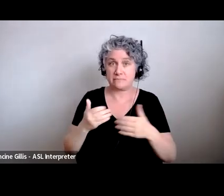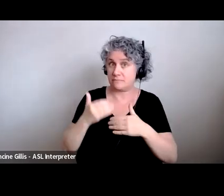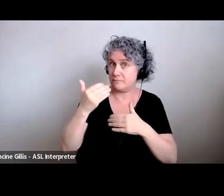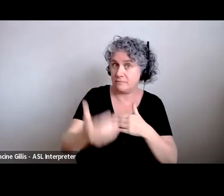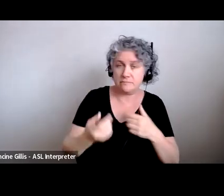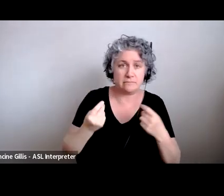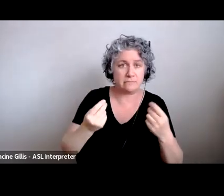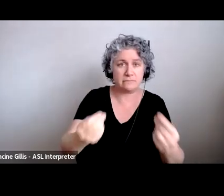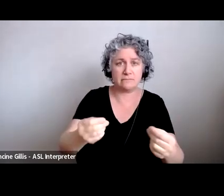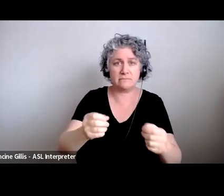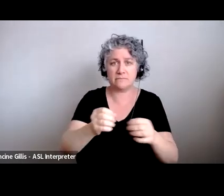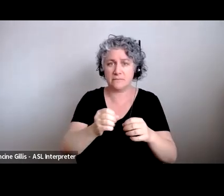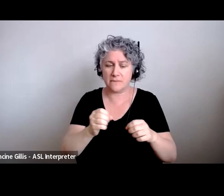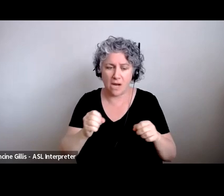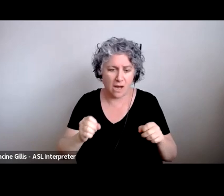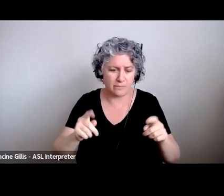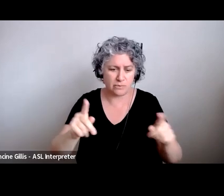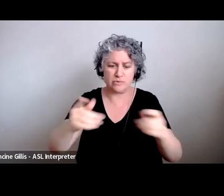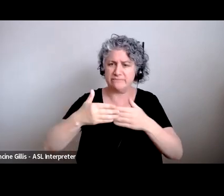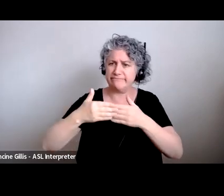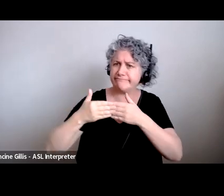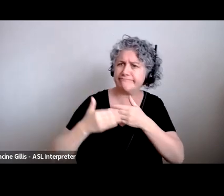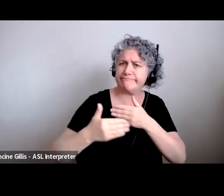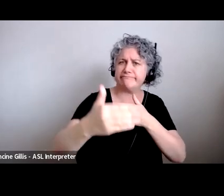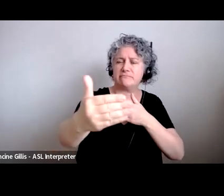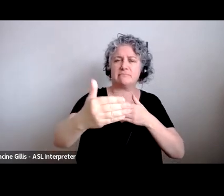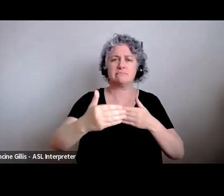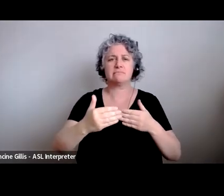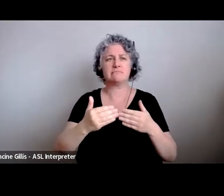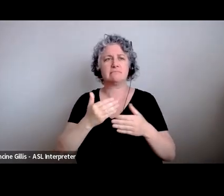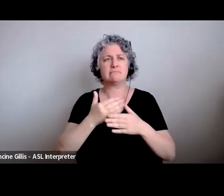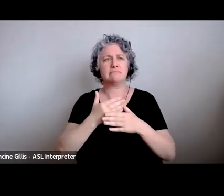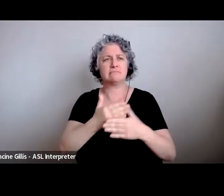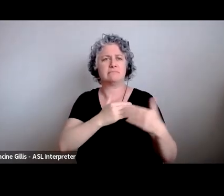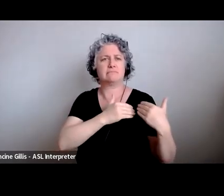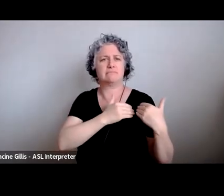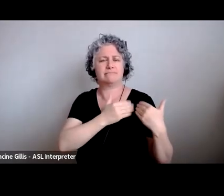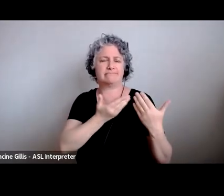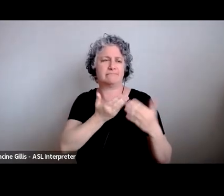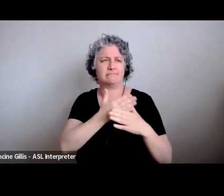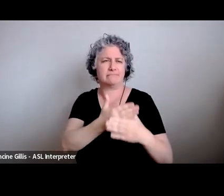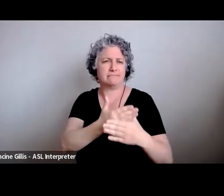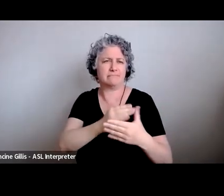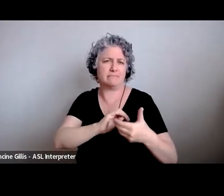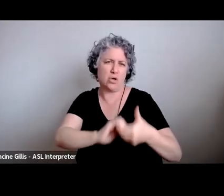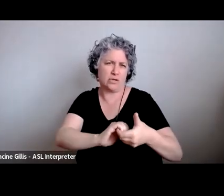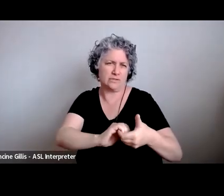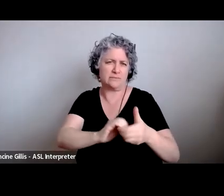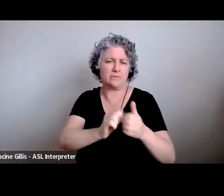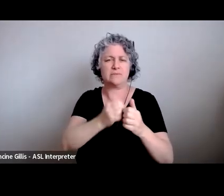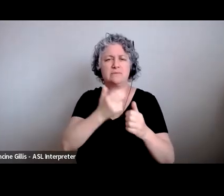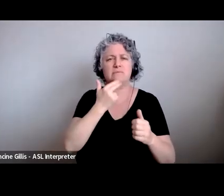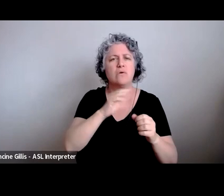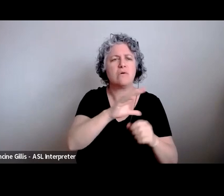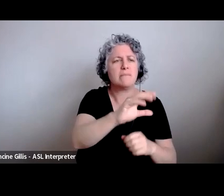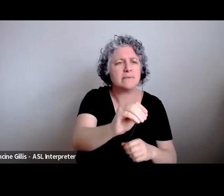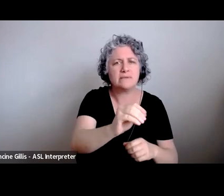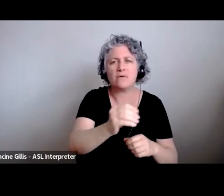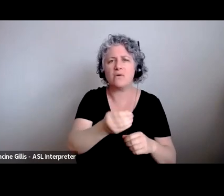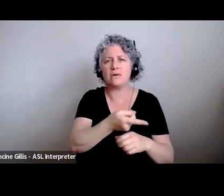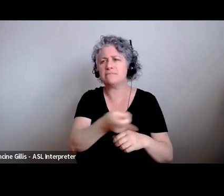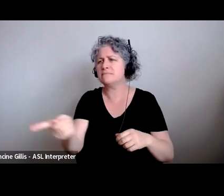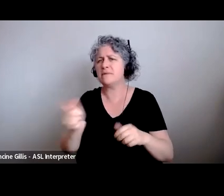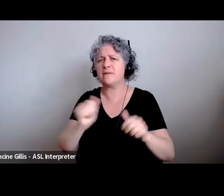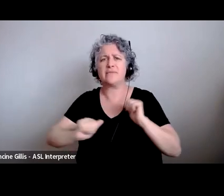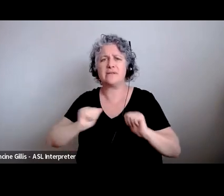major opportunity ahead of us is partnerships with smaller companies, smaller people who haven't had the resource